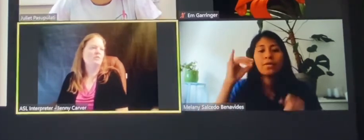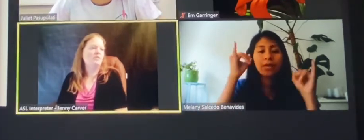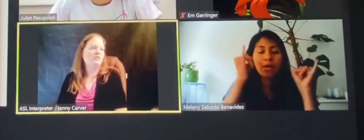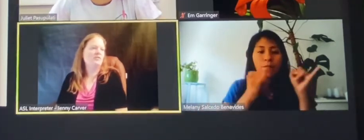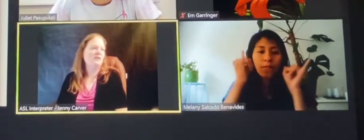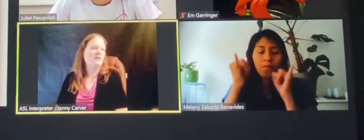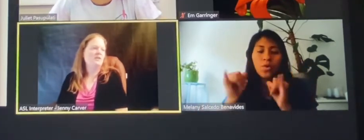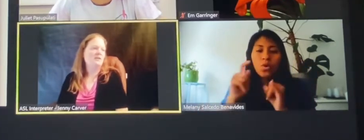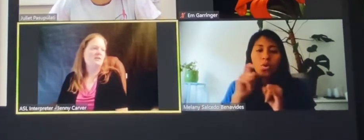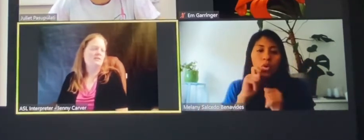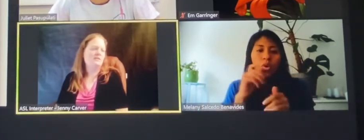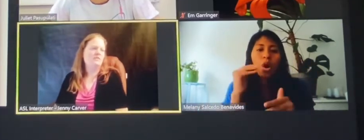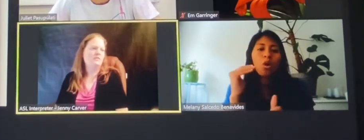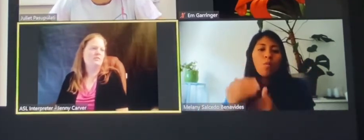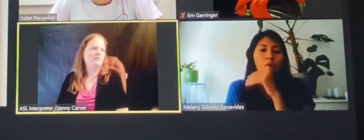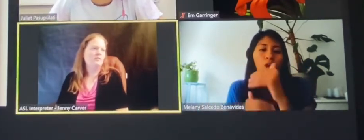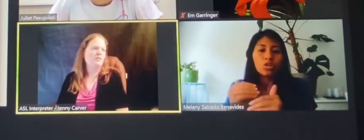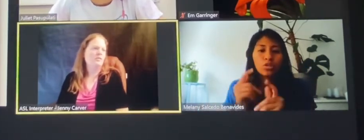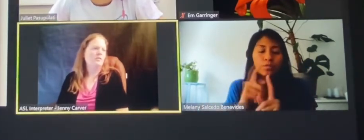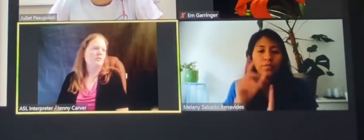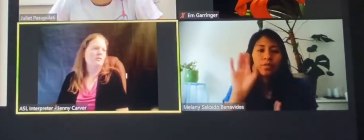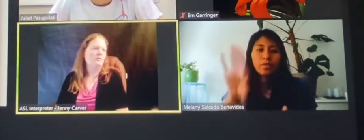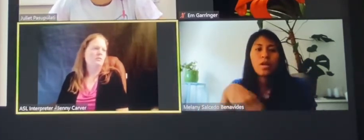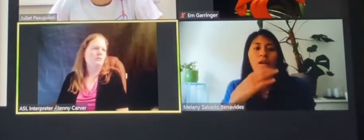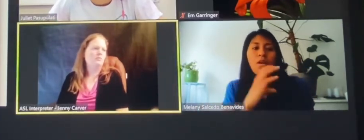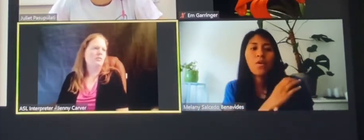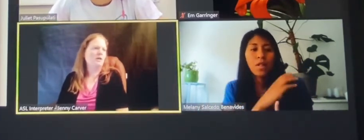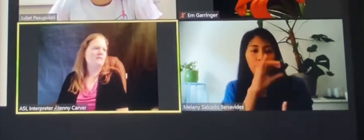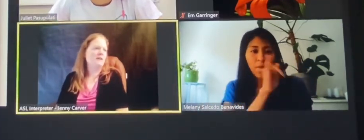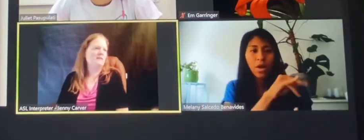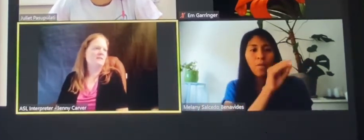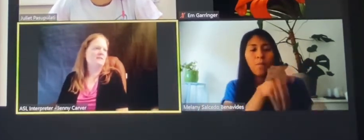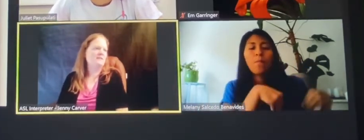So the individuals,